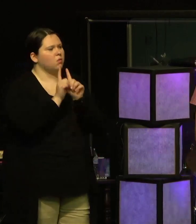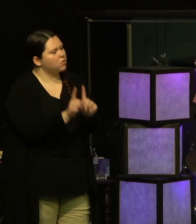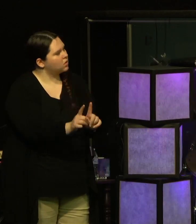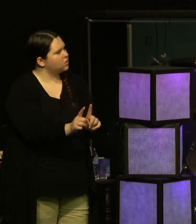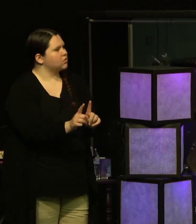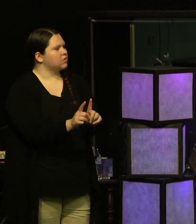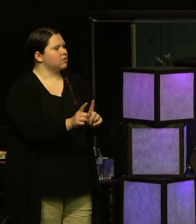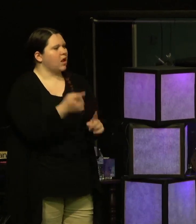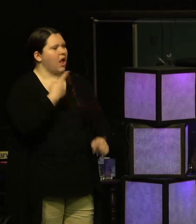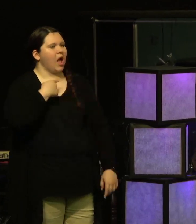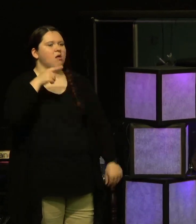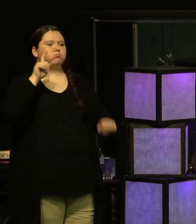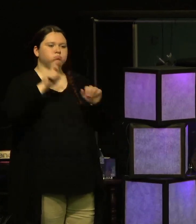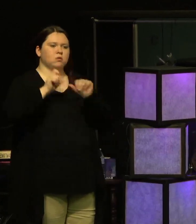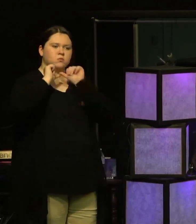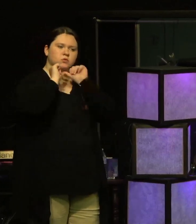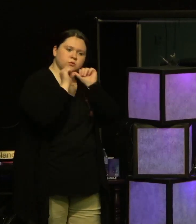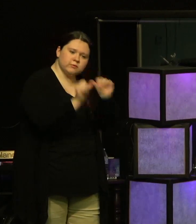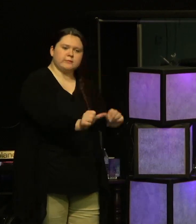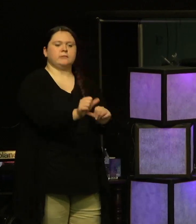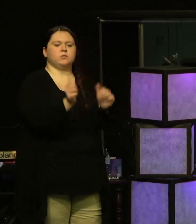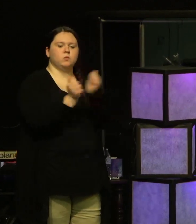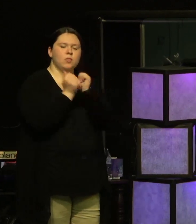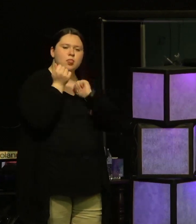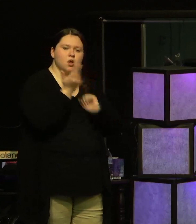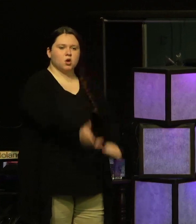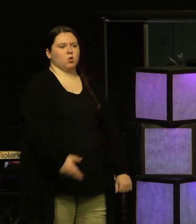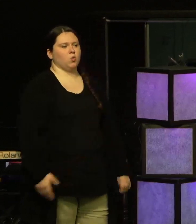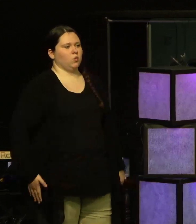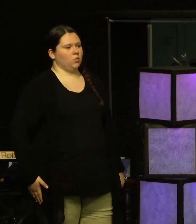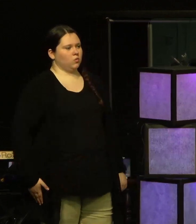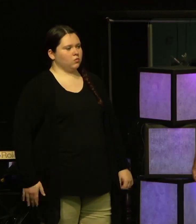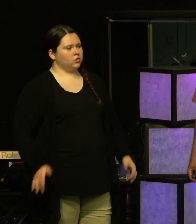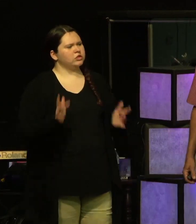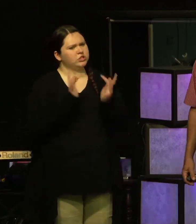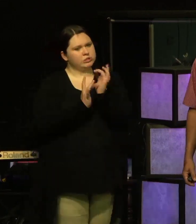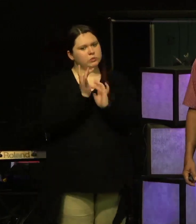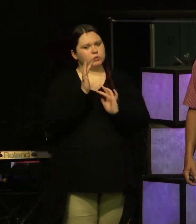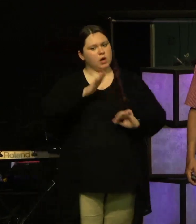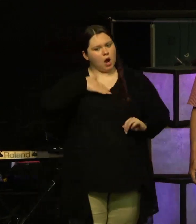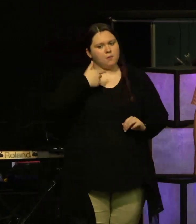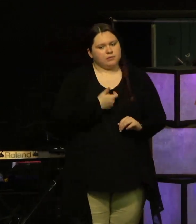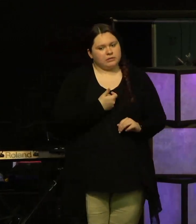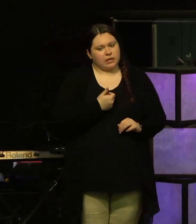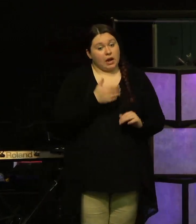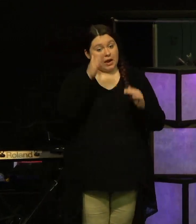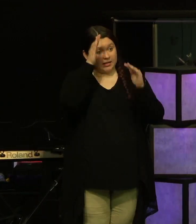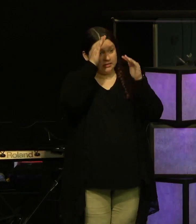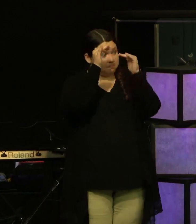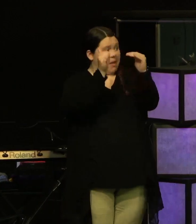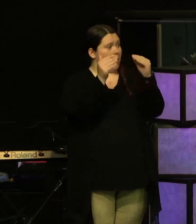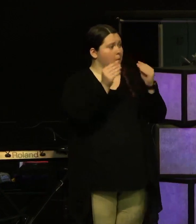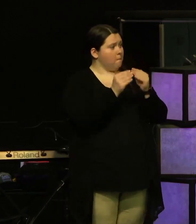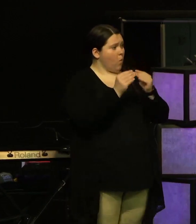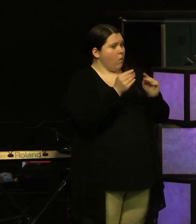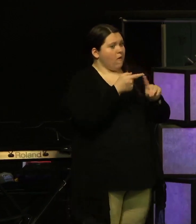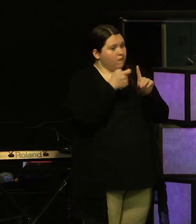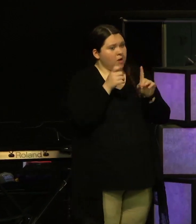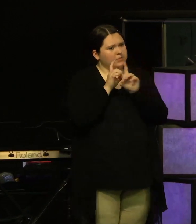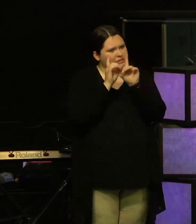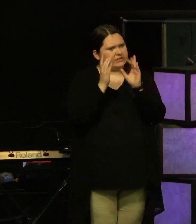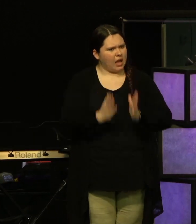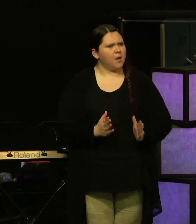I put up with you? He was upset because he expected more of the disciples than